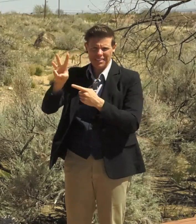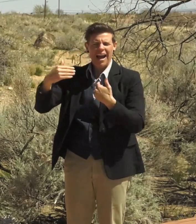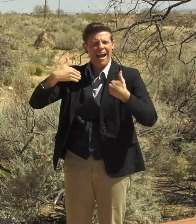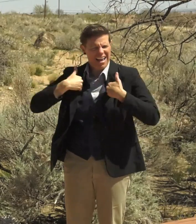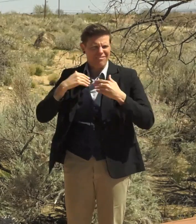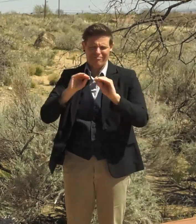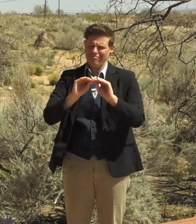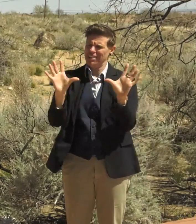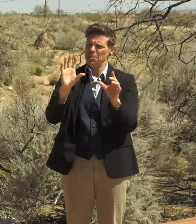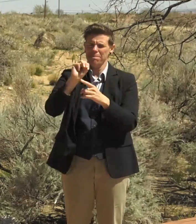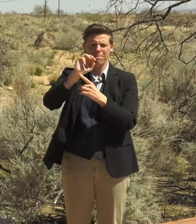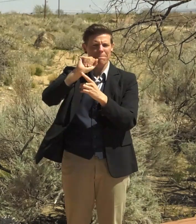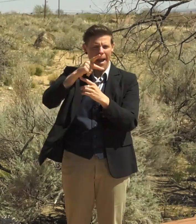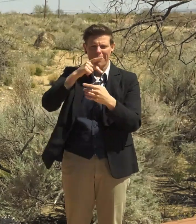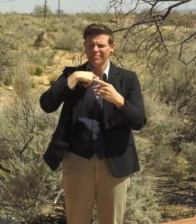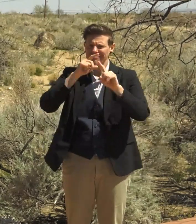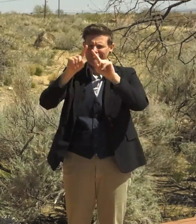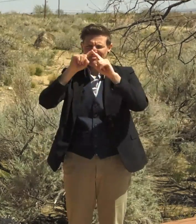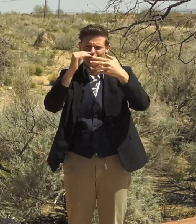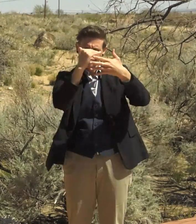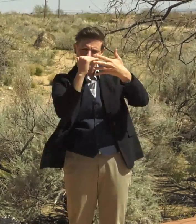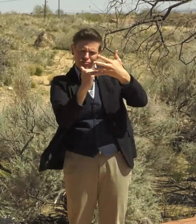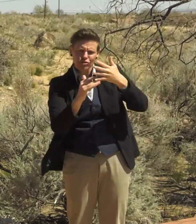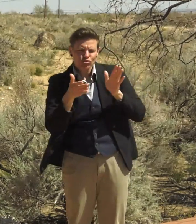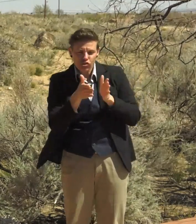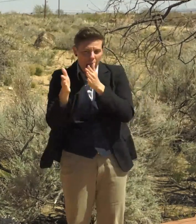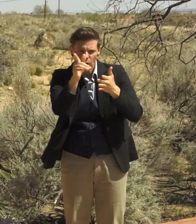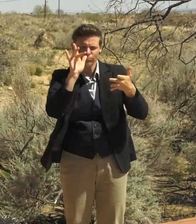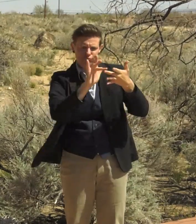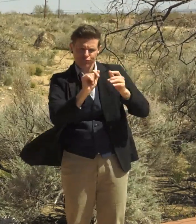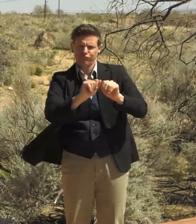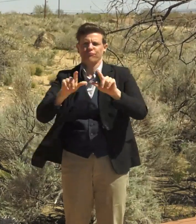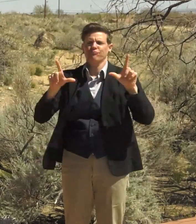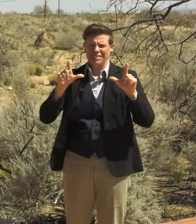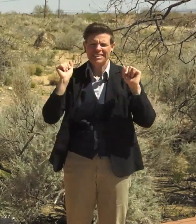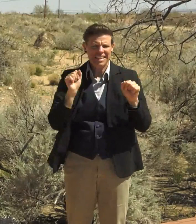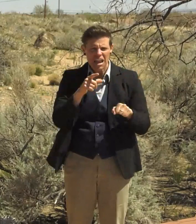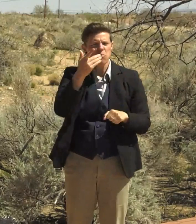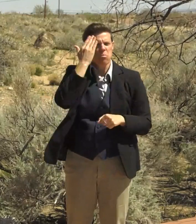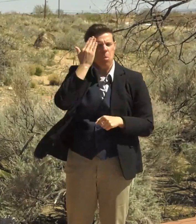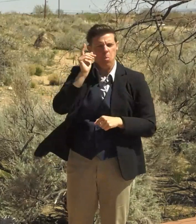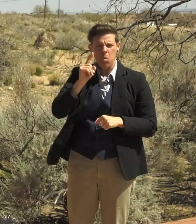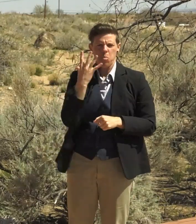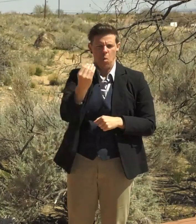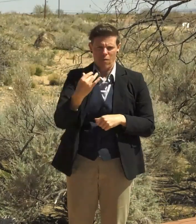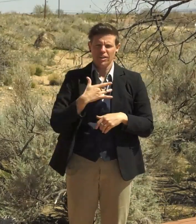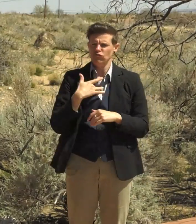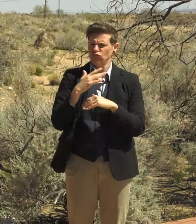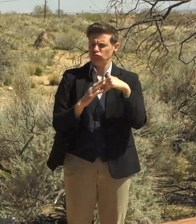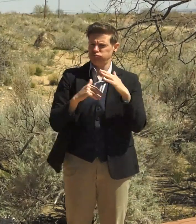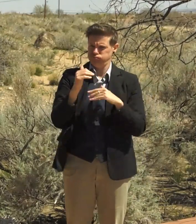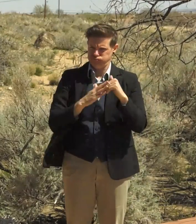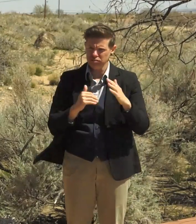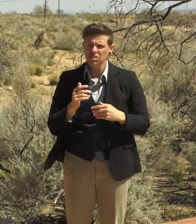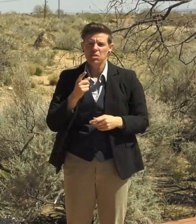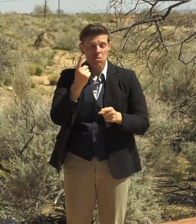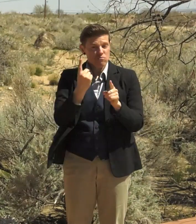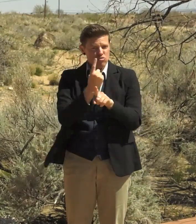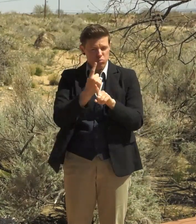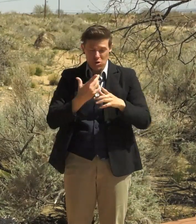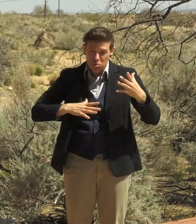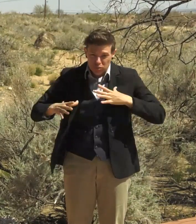know where you're at. Wear appropriate clothing. That includes closed-toed shoes, hiking shoes, or tennis shoes is really